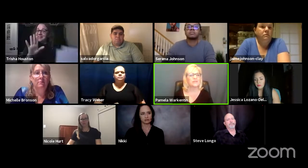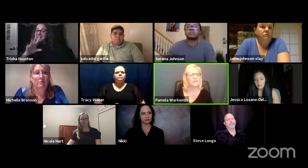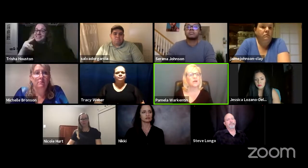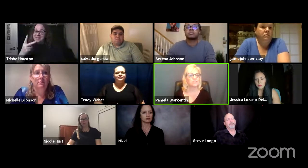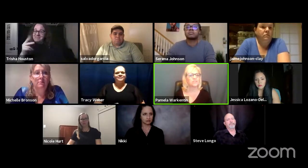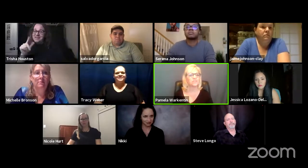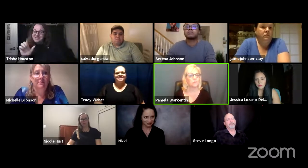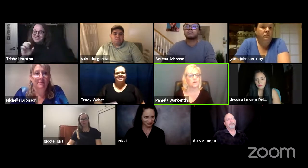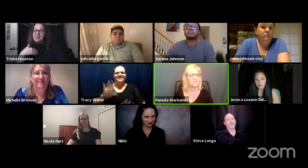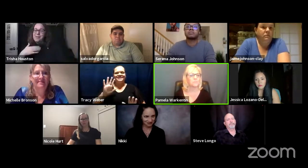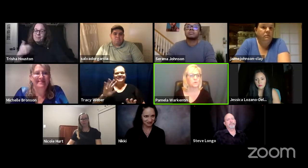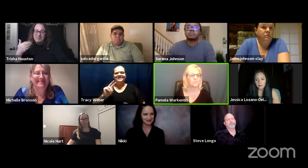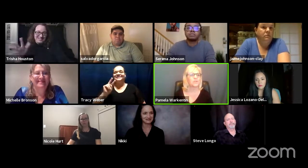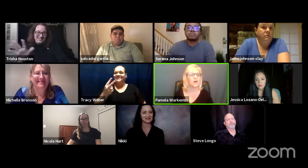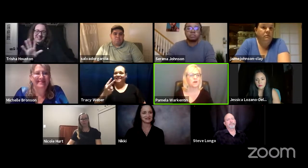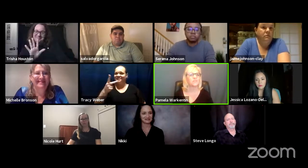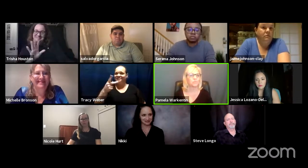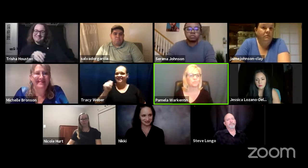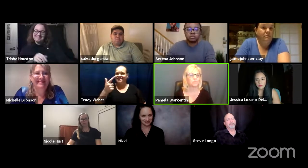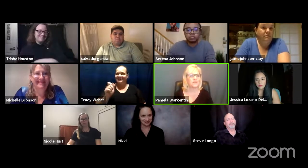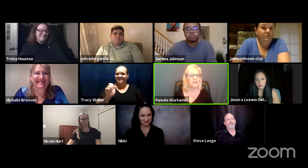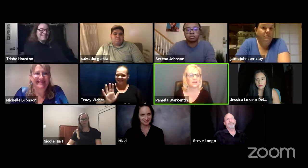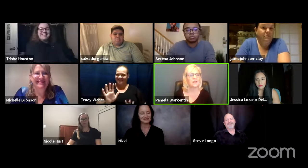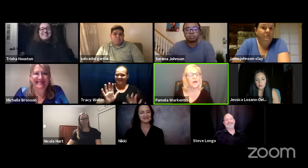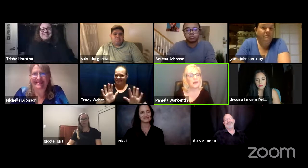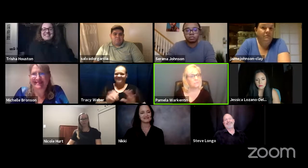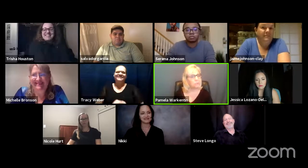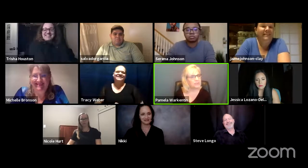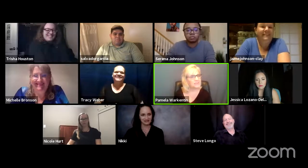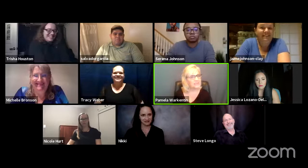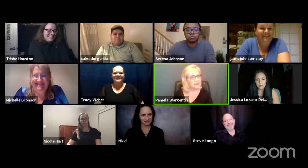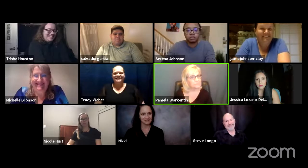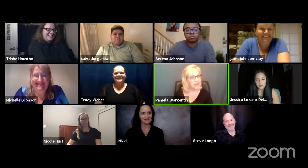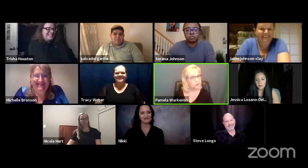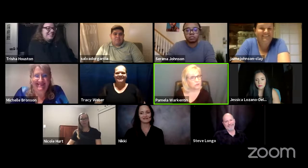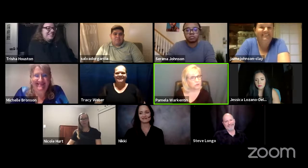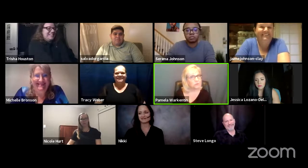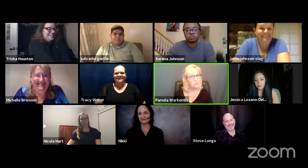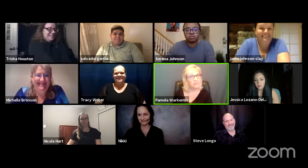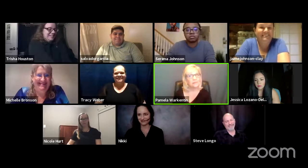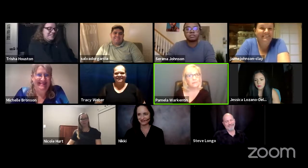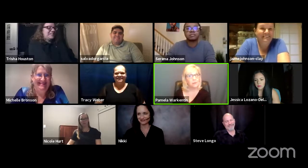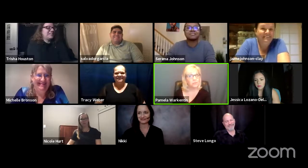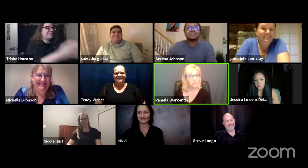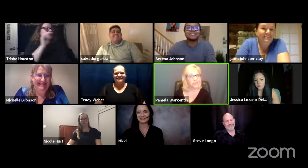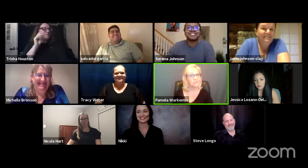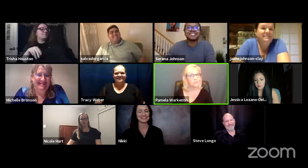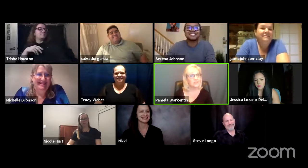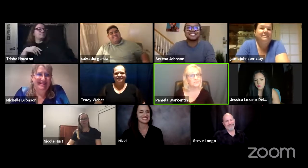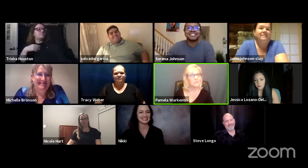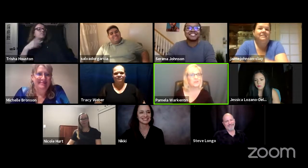be conscious of what is posted on social media. I am moving to page 2, which means I'm almost done, so please be